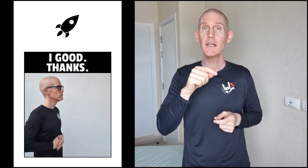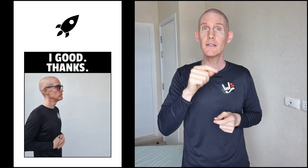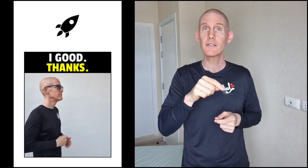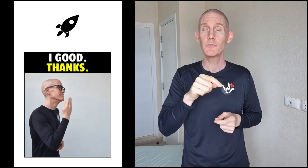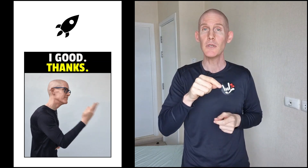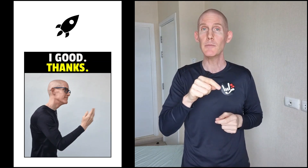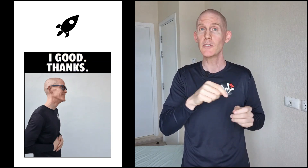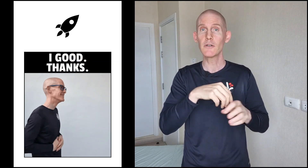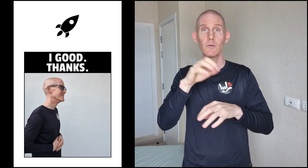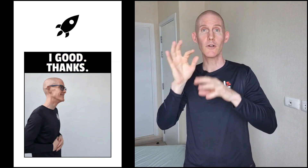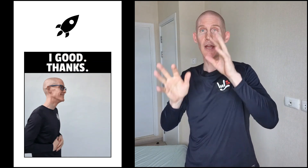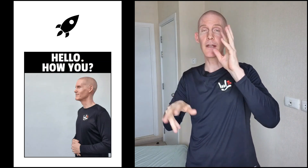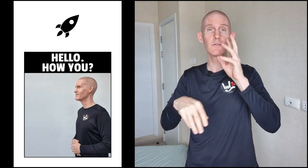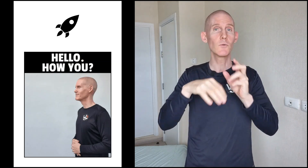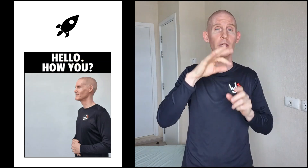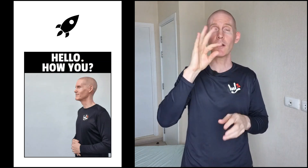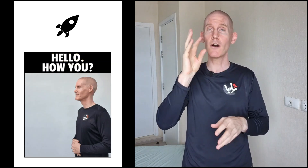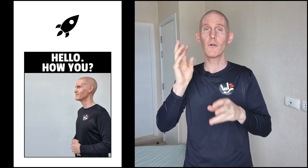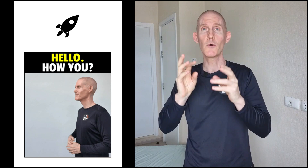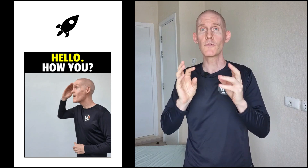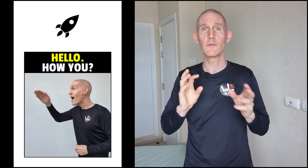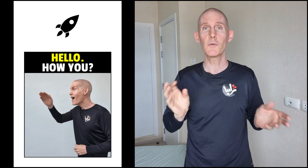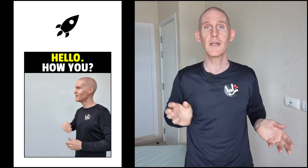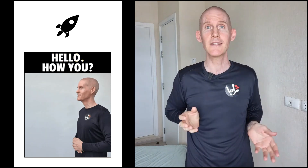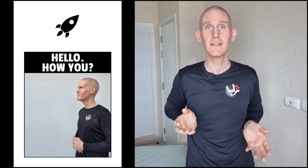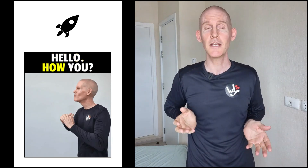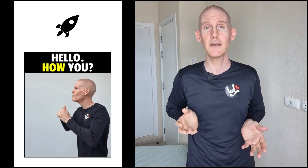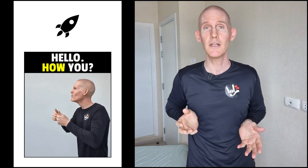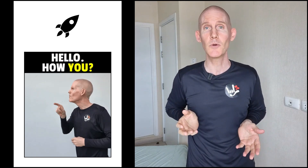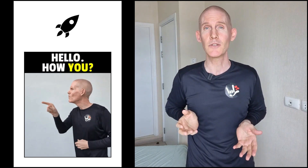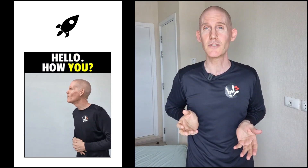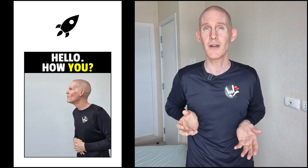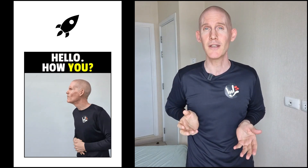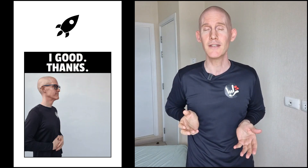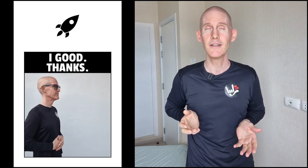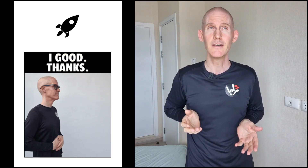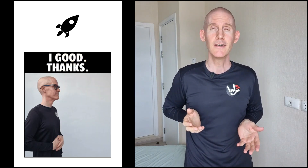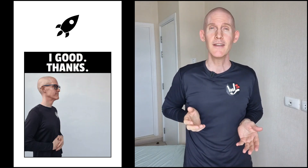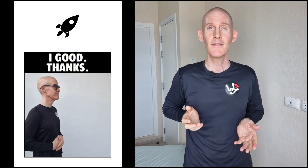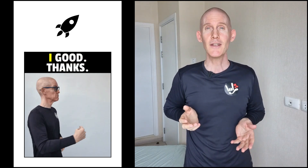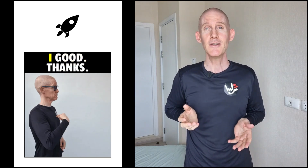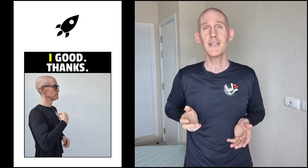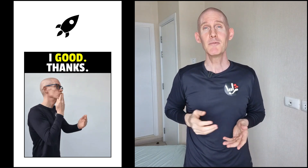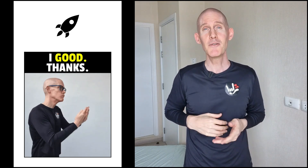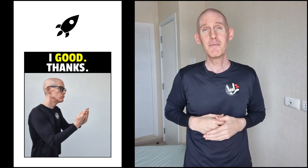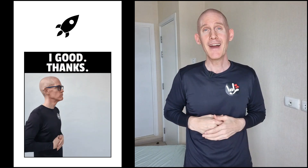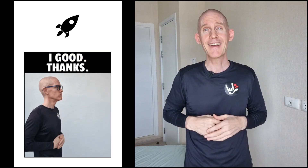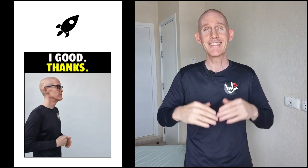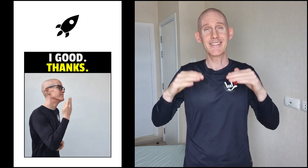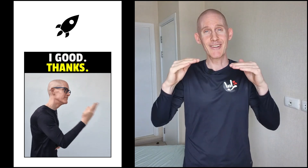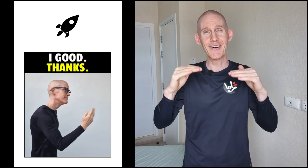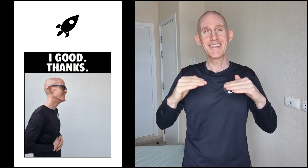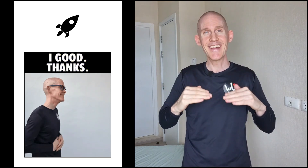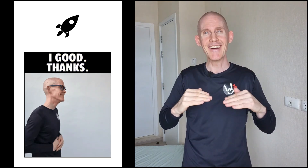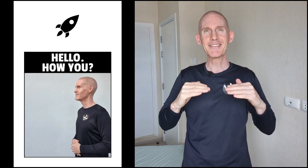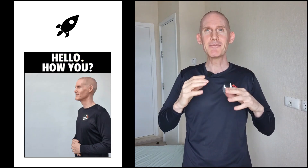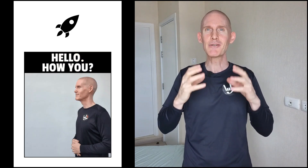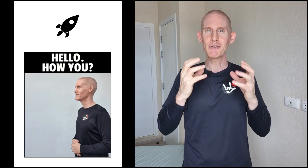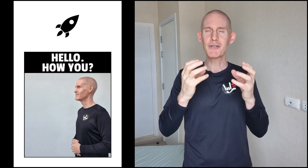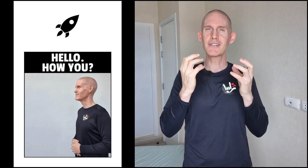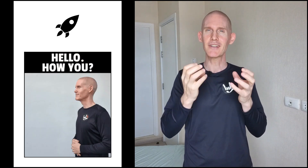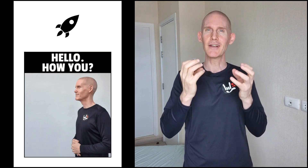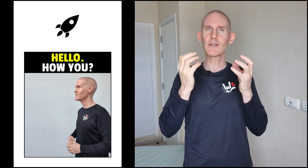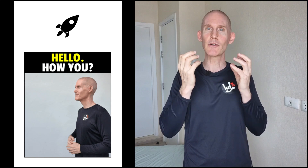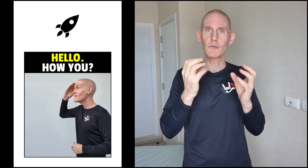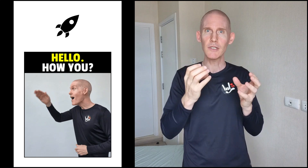you're signing at this speed, but your hands are way all over, nobody has any idea what you're signing, then you need to move back and slow it down to